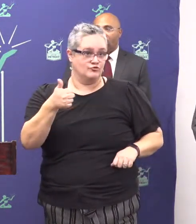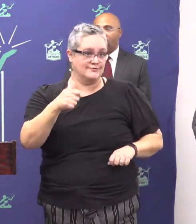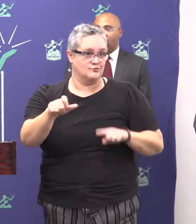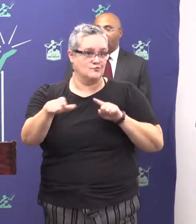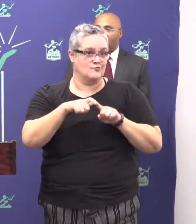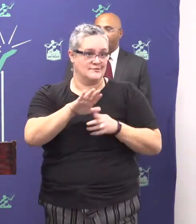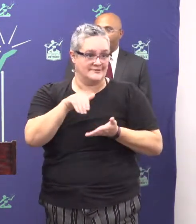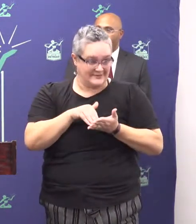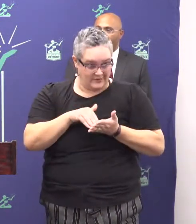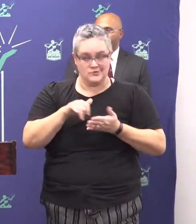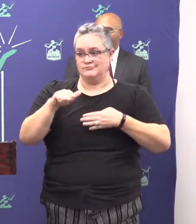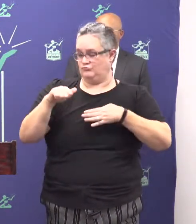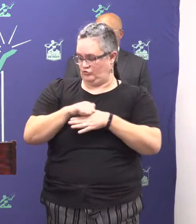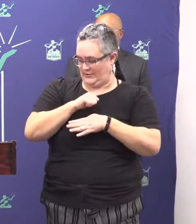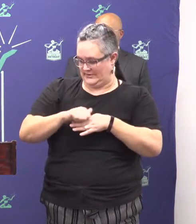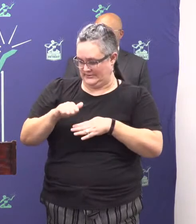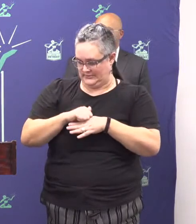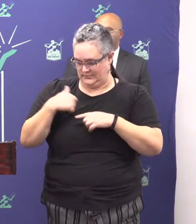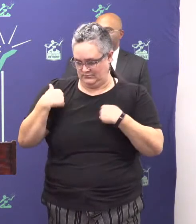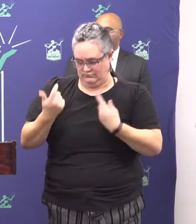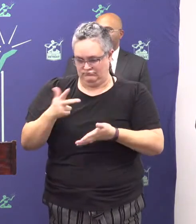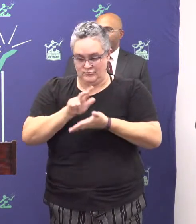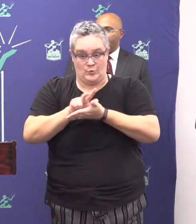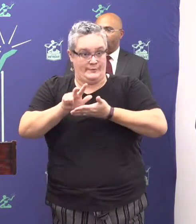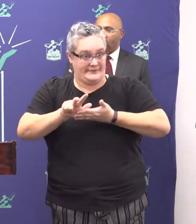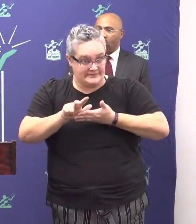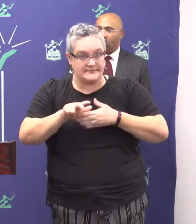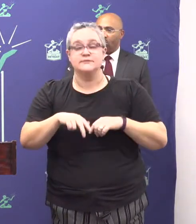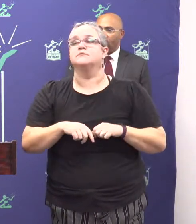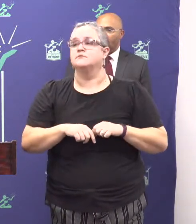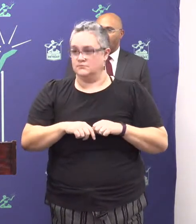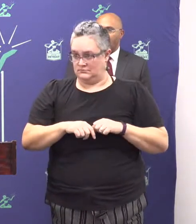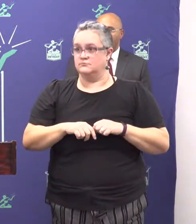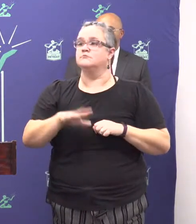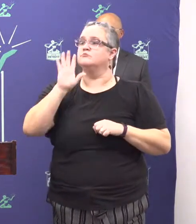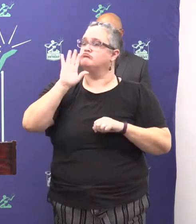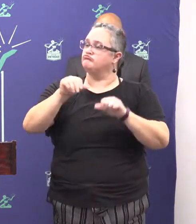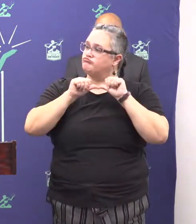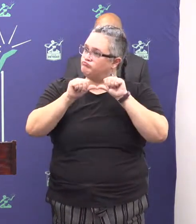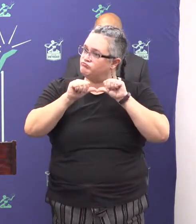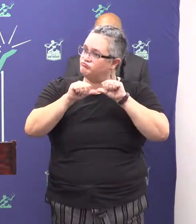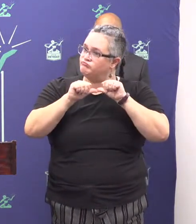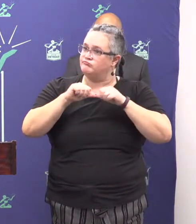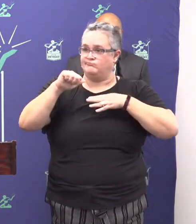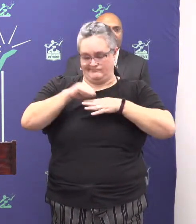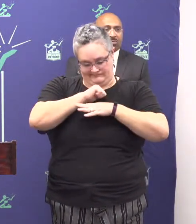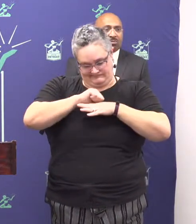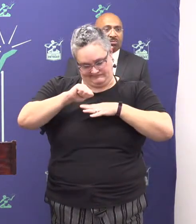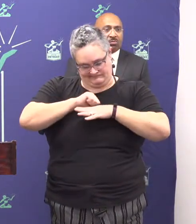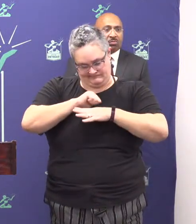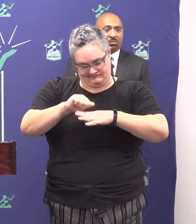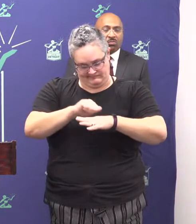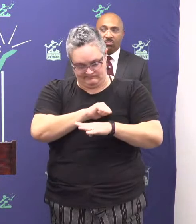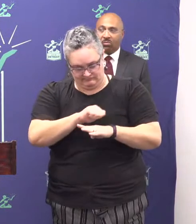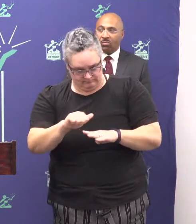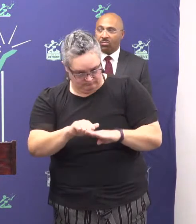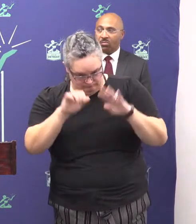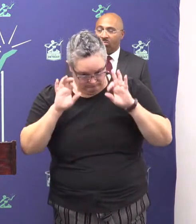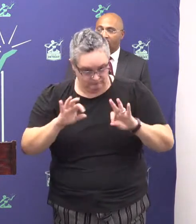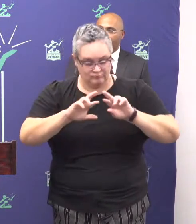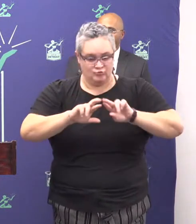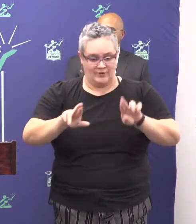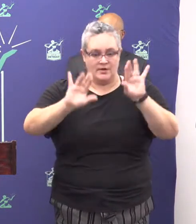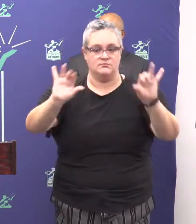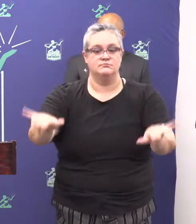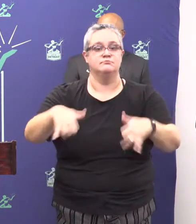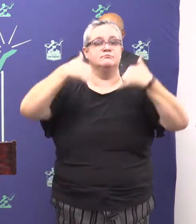Center, and they've been in training. This is their third week of training. They will continue to train until we begin to take phone calls on